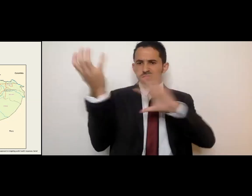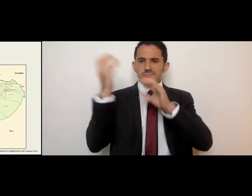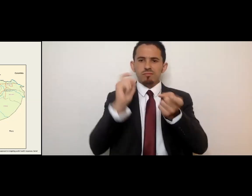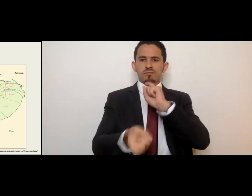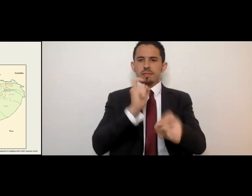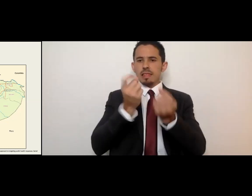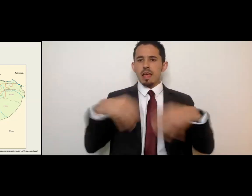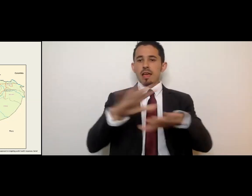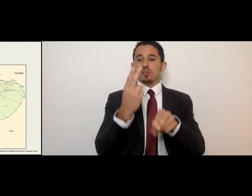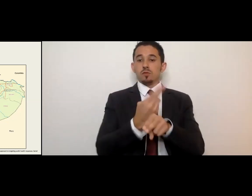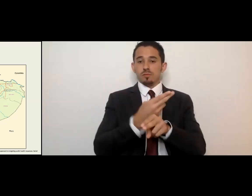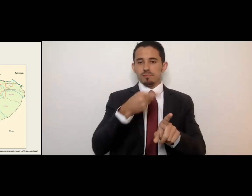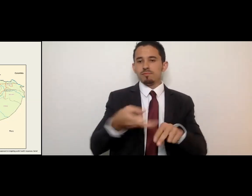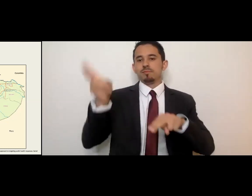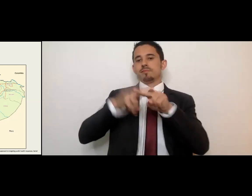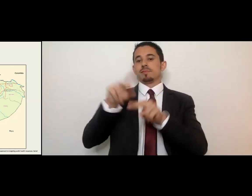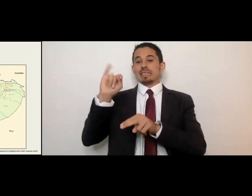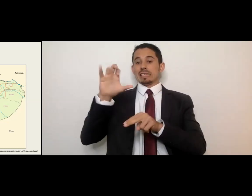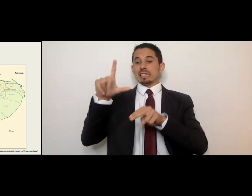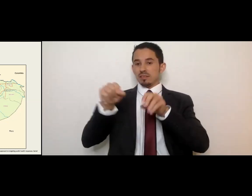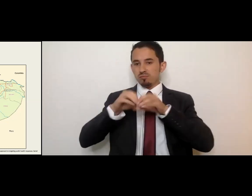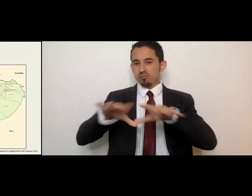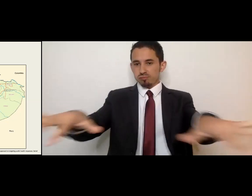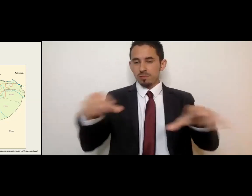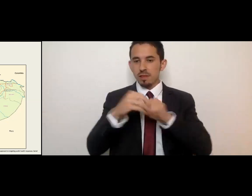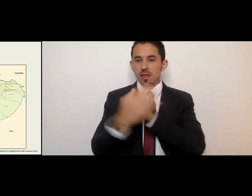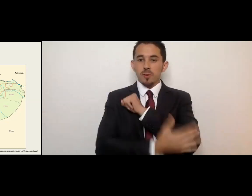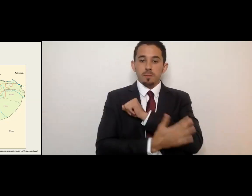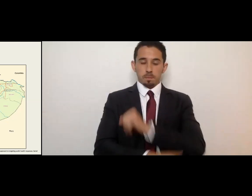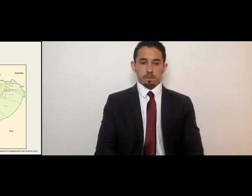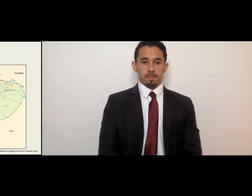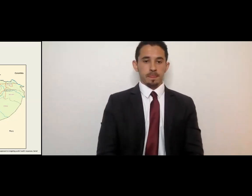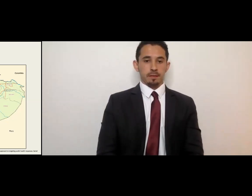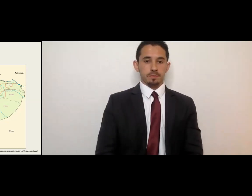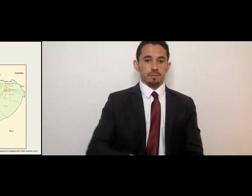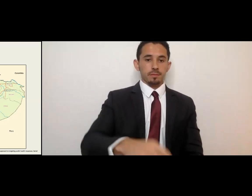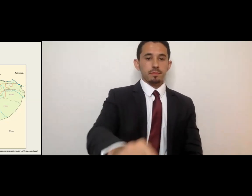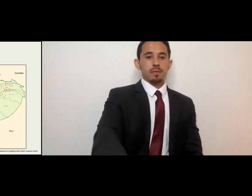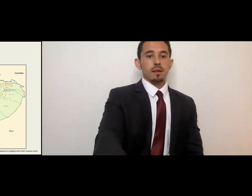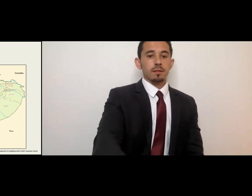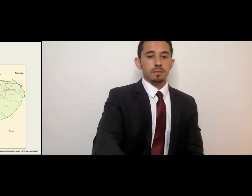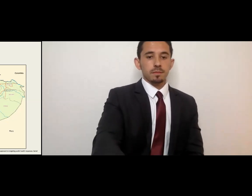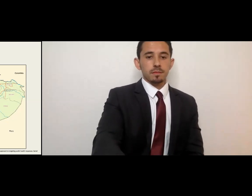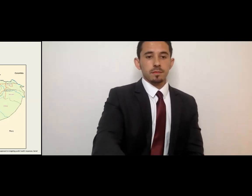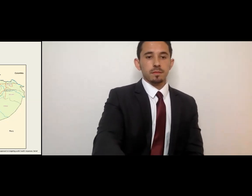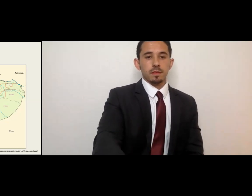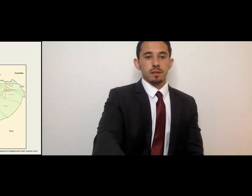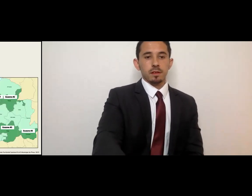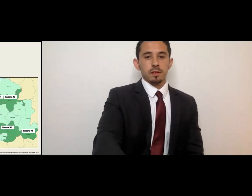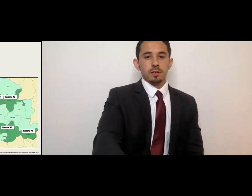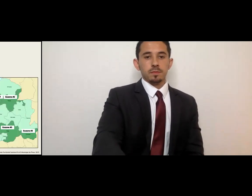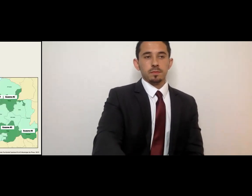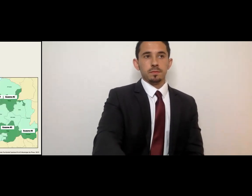This has caused a lot of environmental disturbance and changes in land use, which supports ticks moving